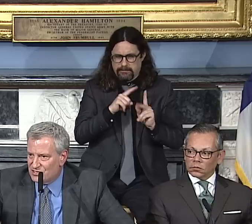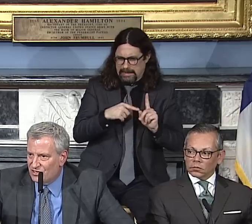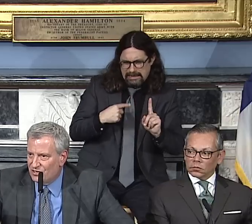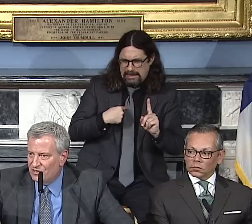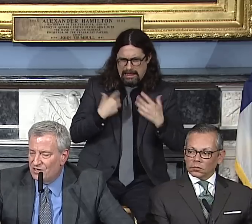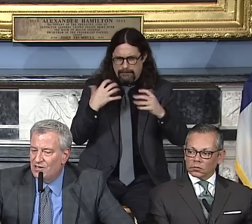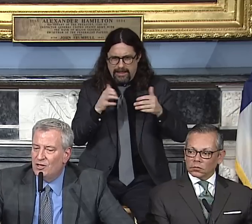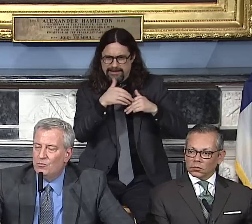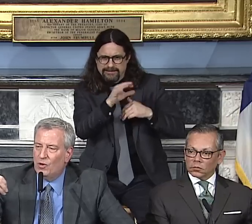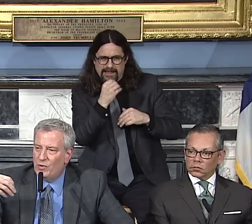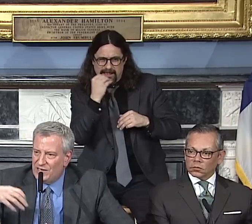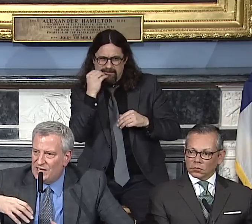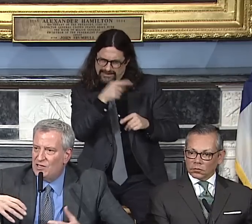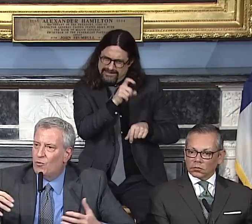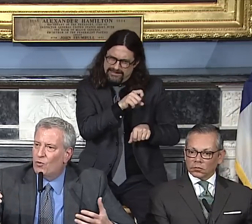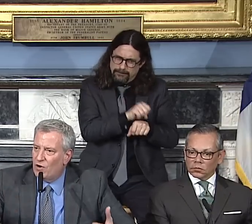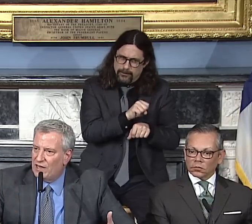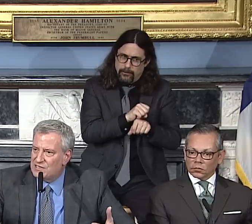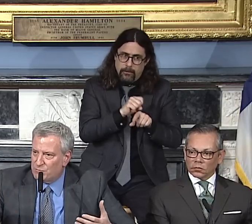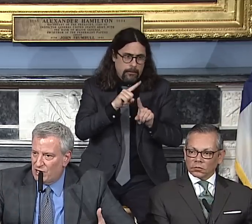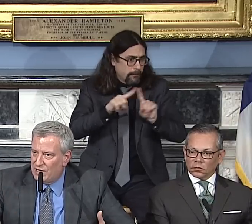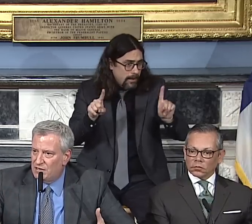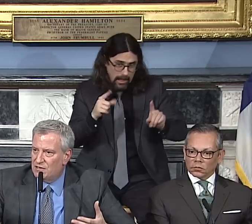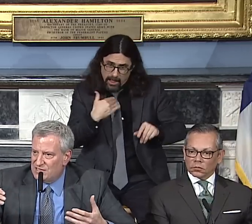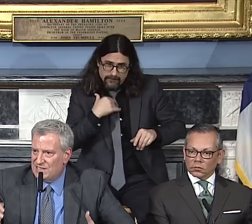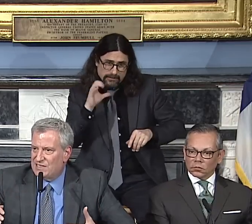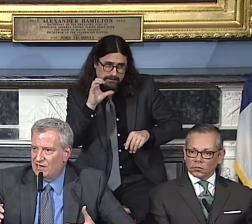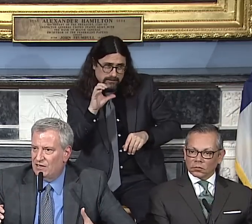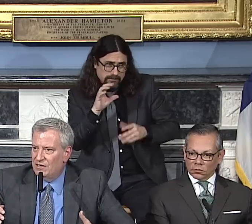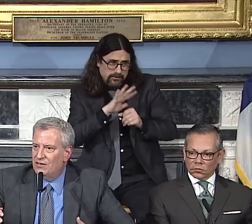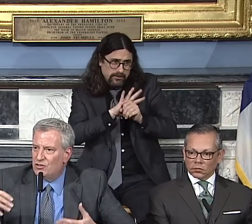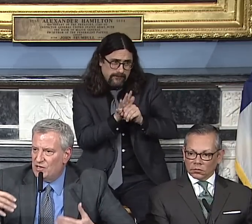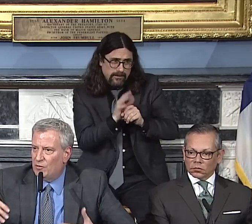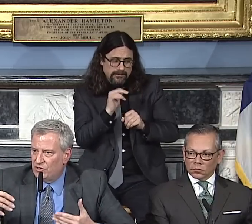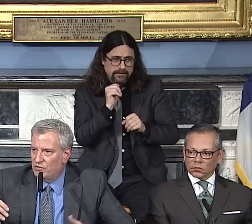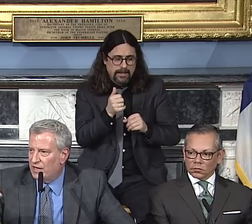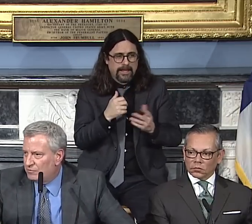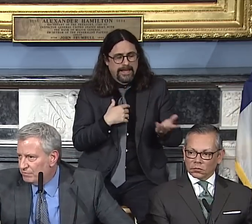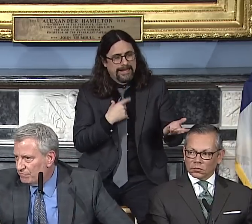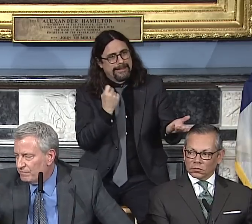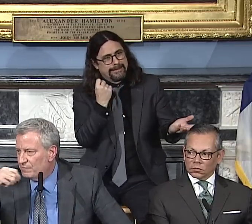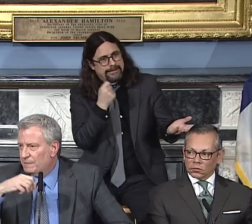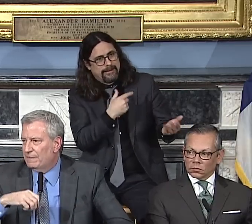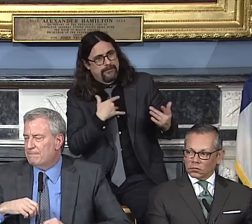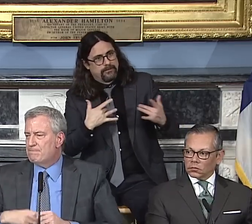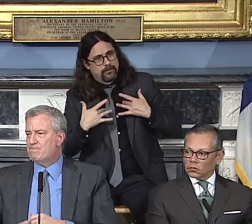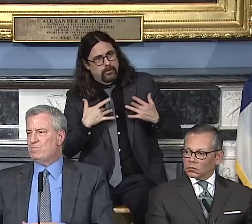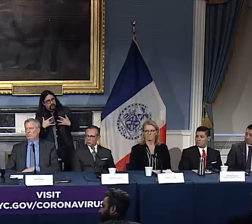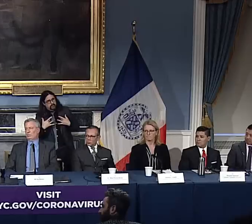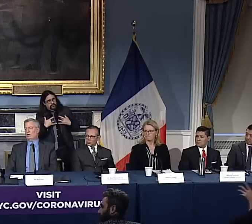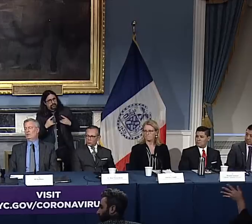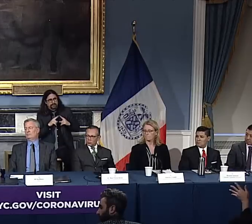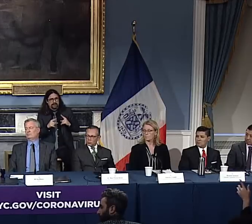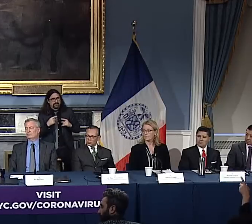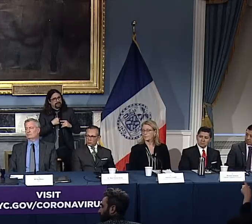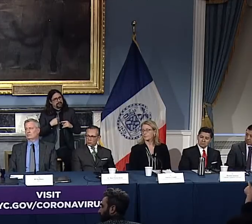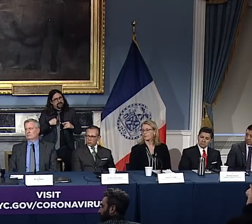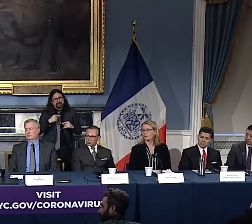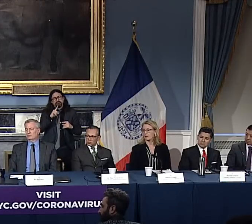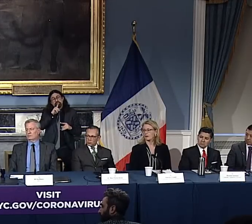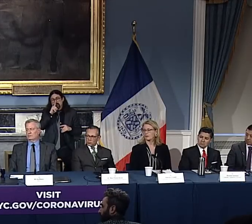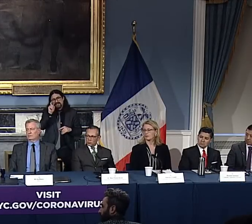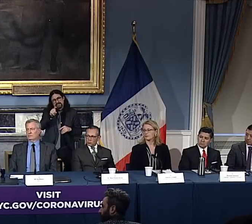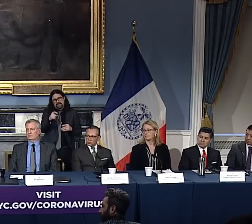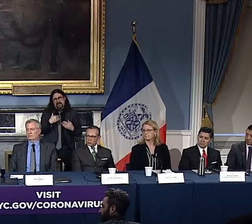worthy concern, but we need the more widespread testing to be able to do that. I'm hoping you can explain the executive